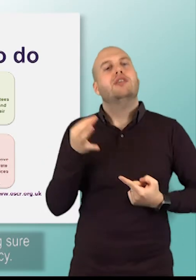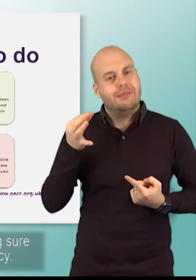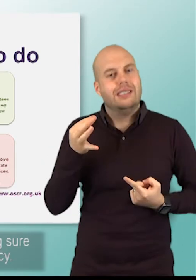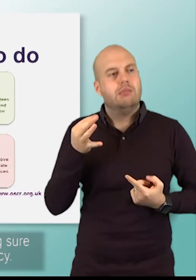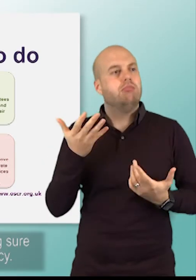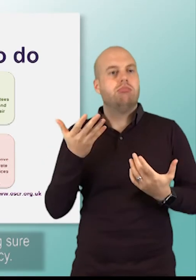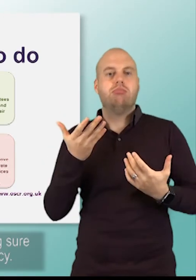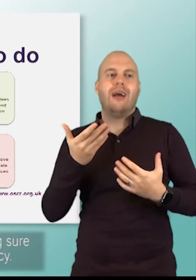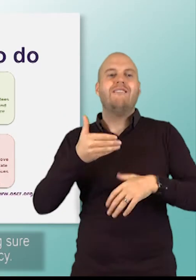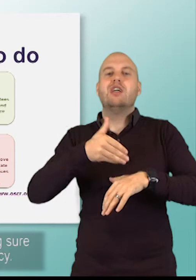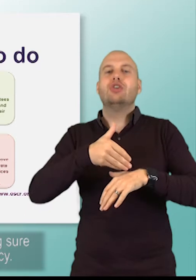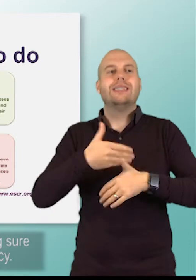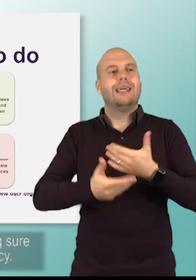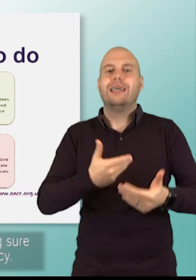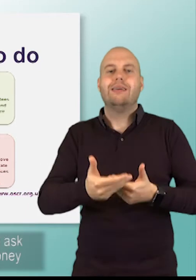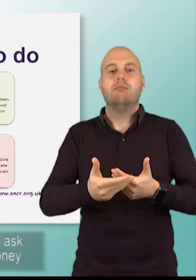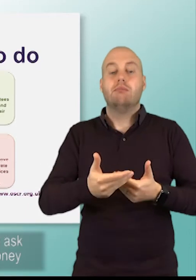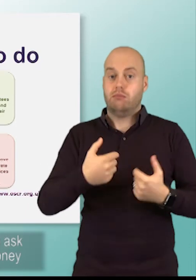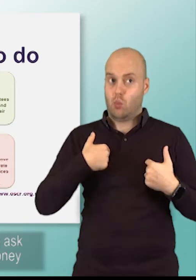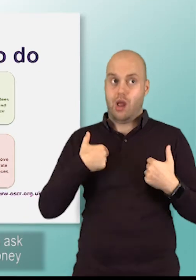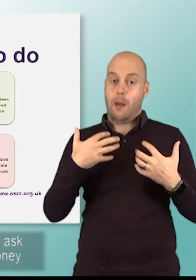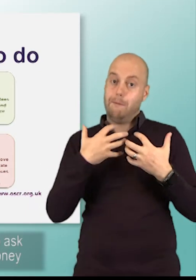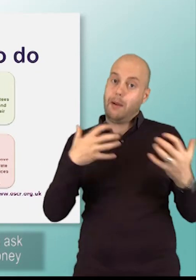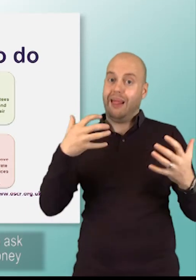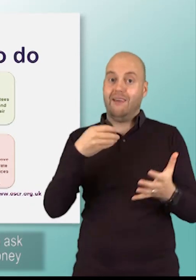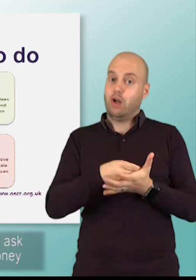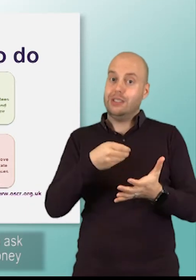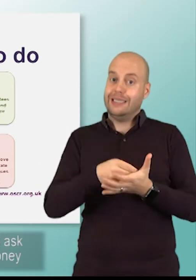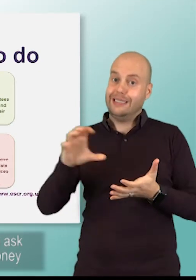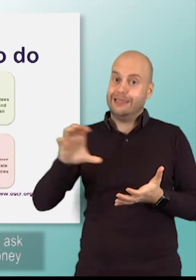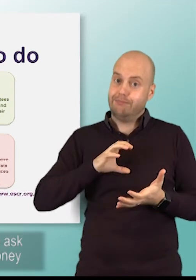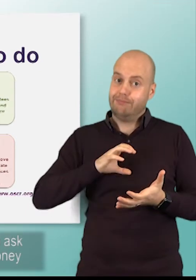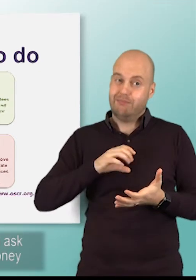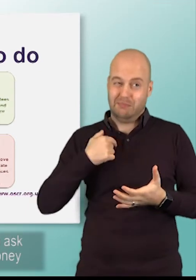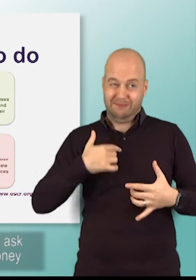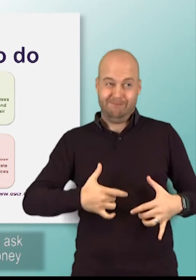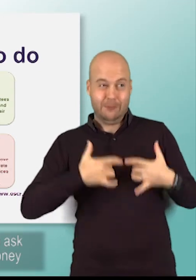on improvement and efficiency. We are wholly publicly funded.